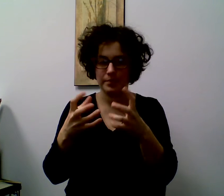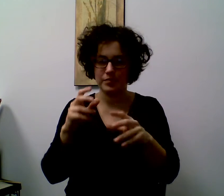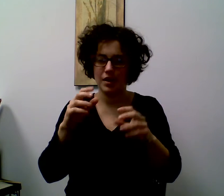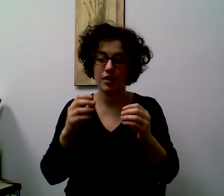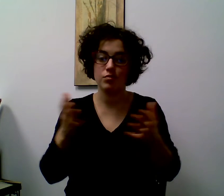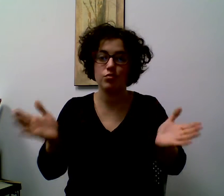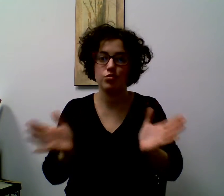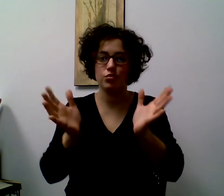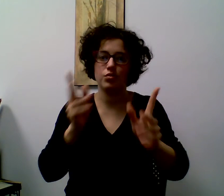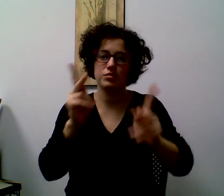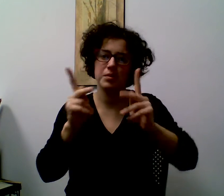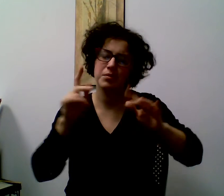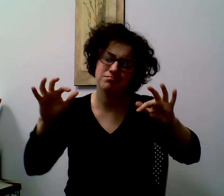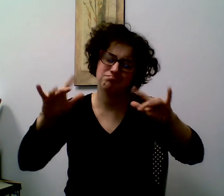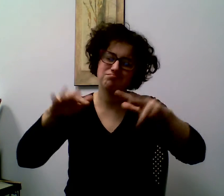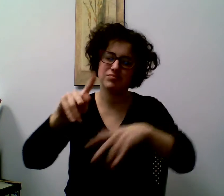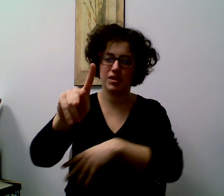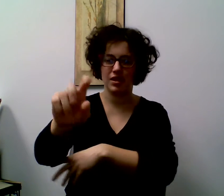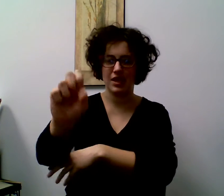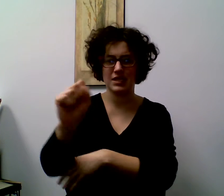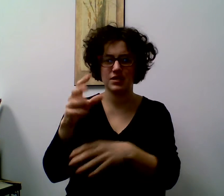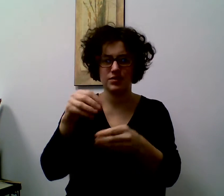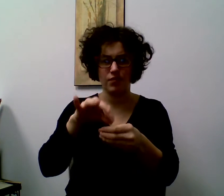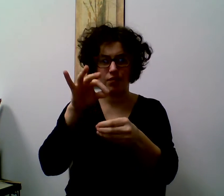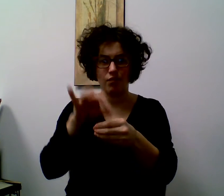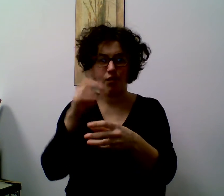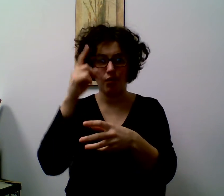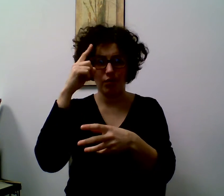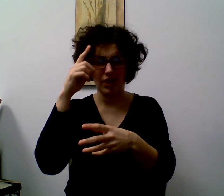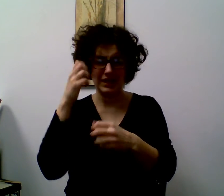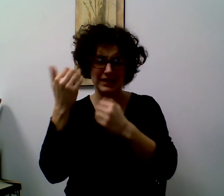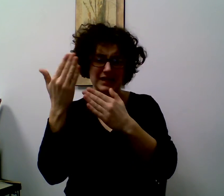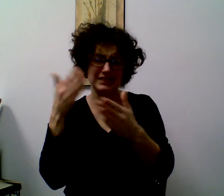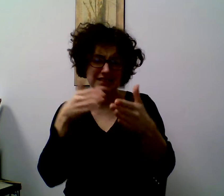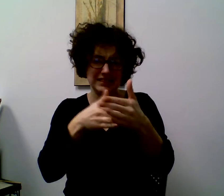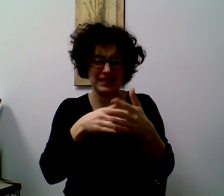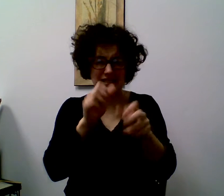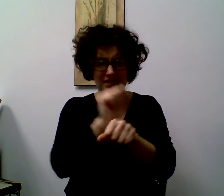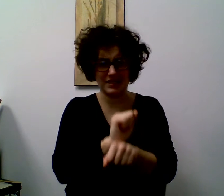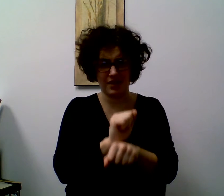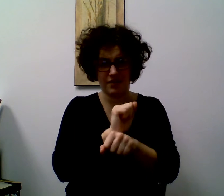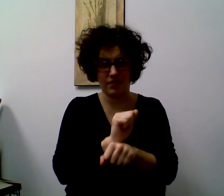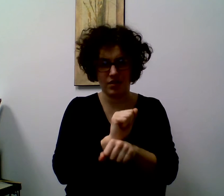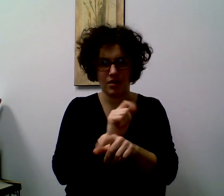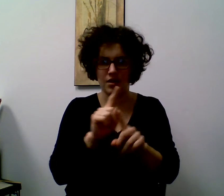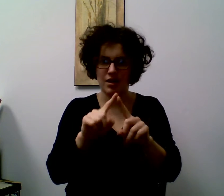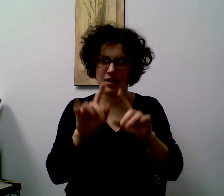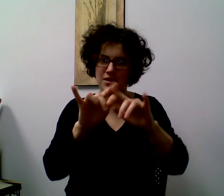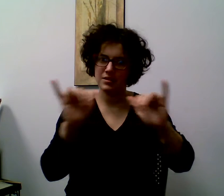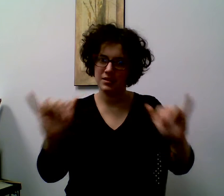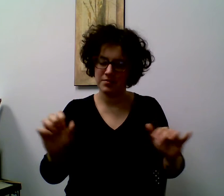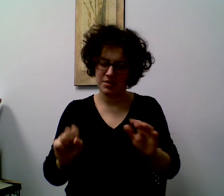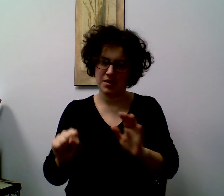pro-slavery Missourians who crossed state lines to vote in fraudulent elections and raid anti-slavery settlements. One